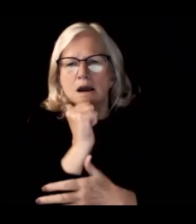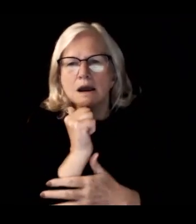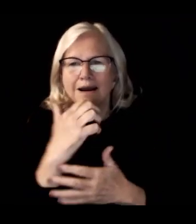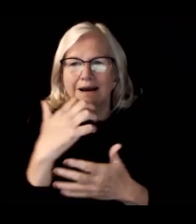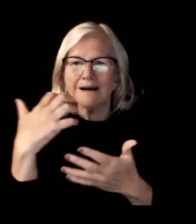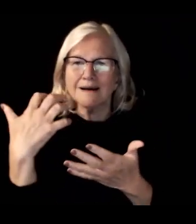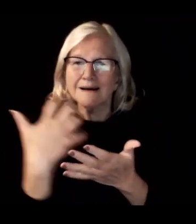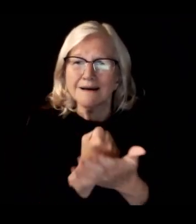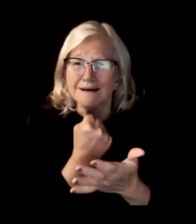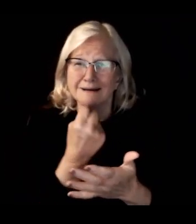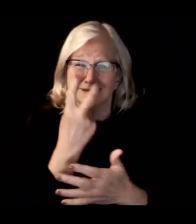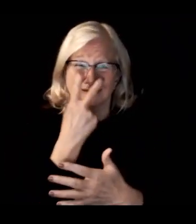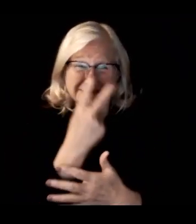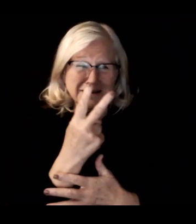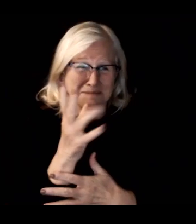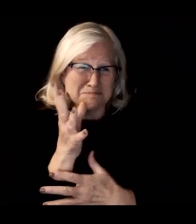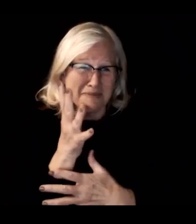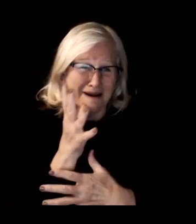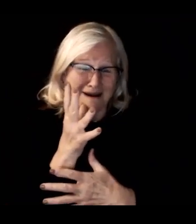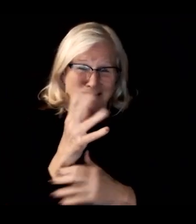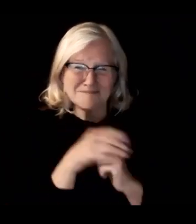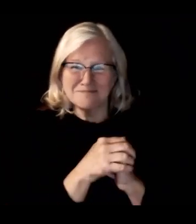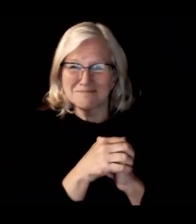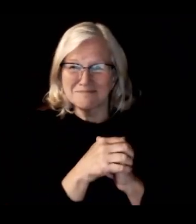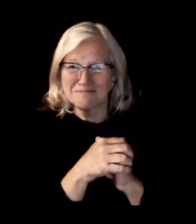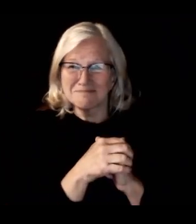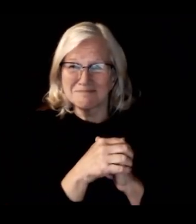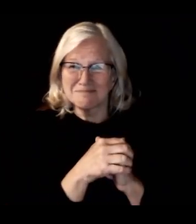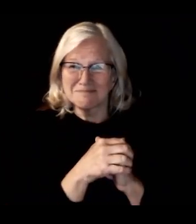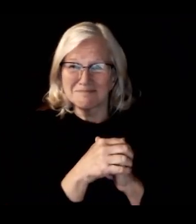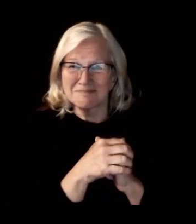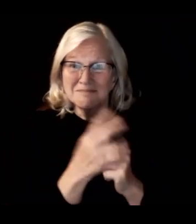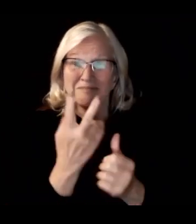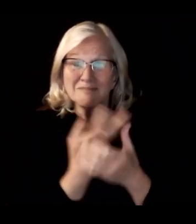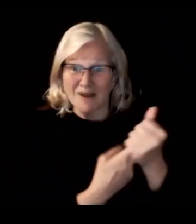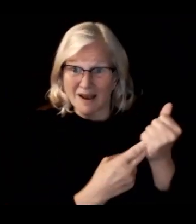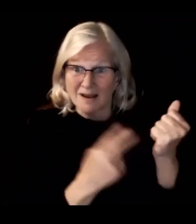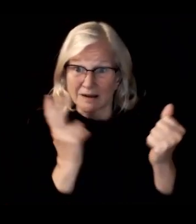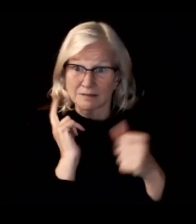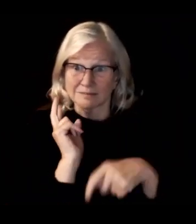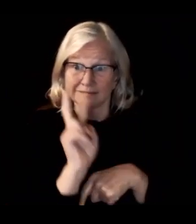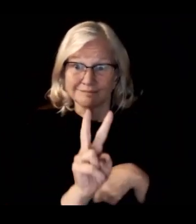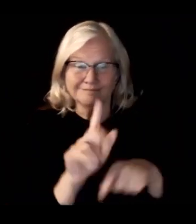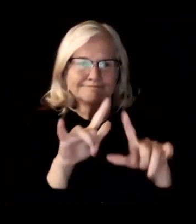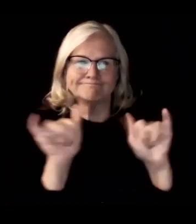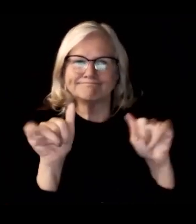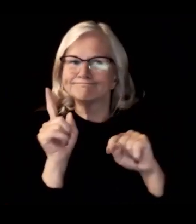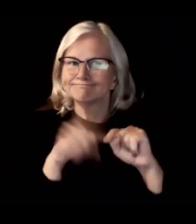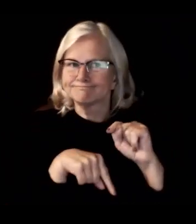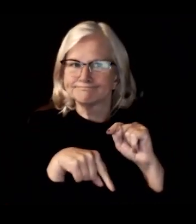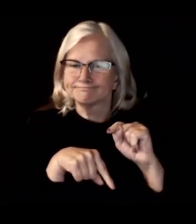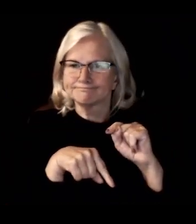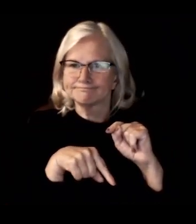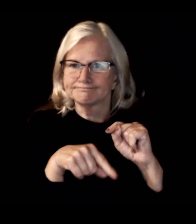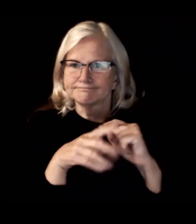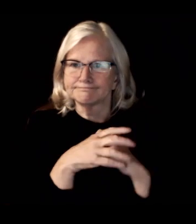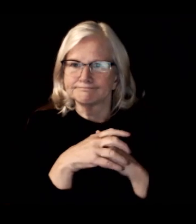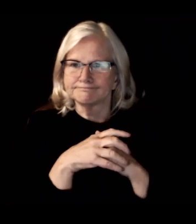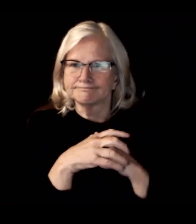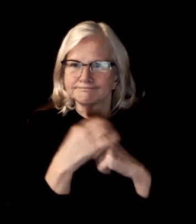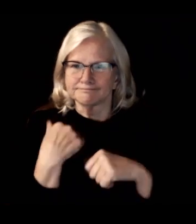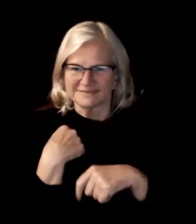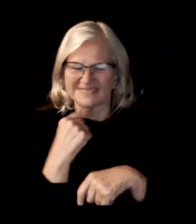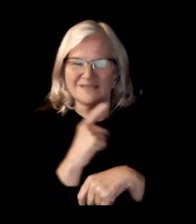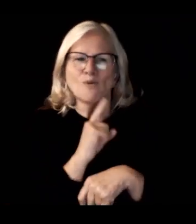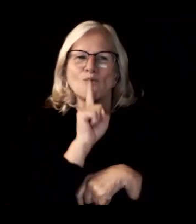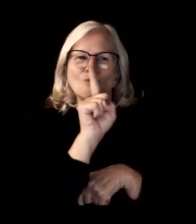us could visit at a time. We could go directly to mom's room, although I was given permission to say hello to